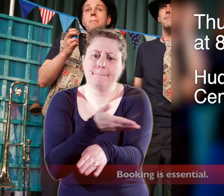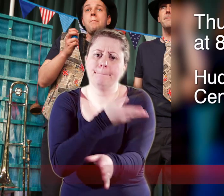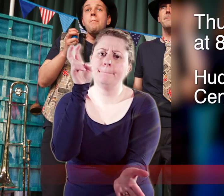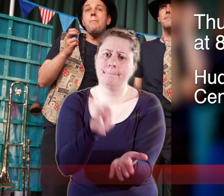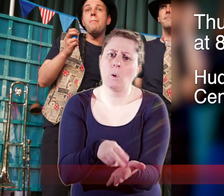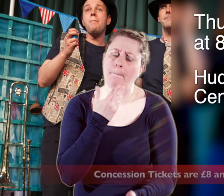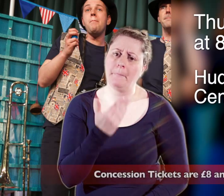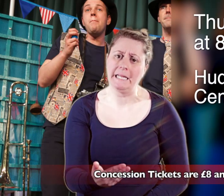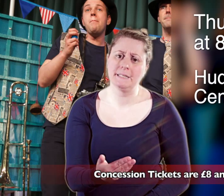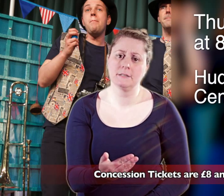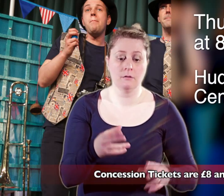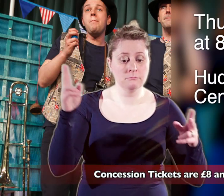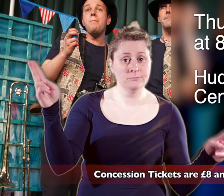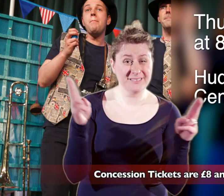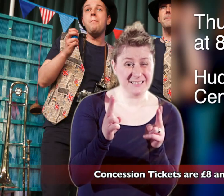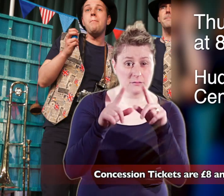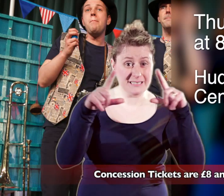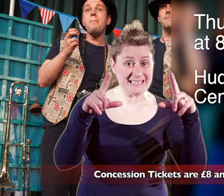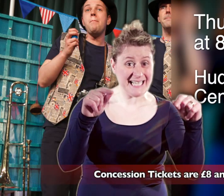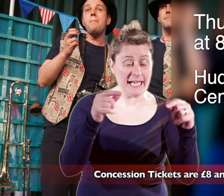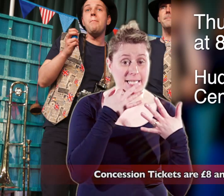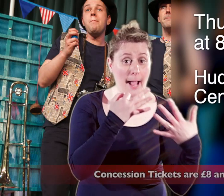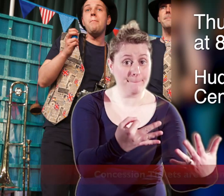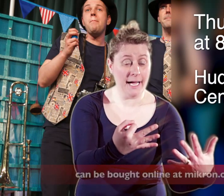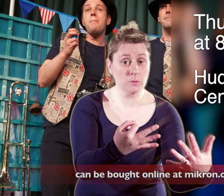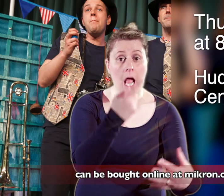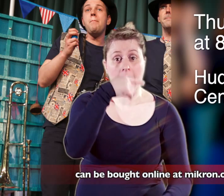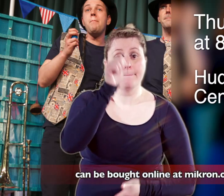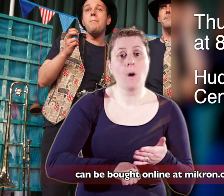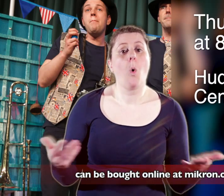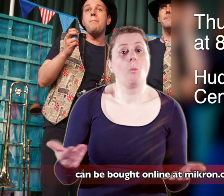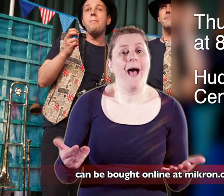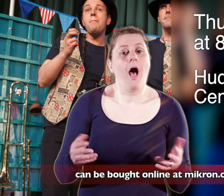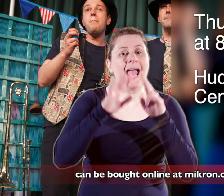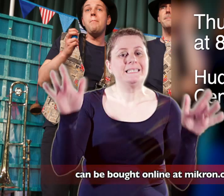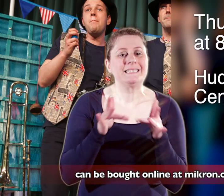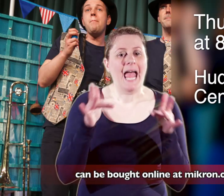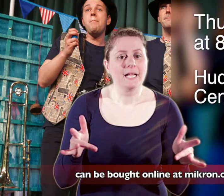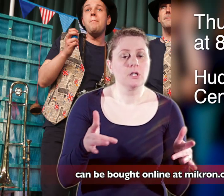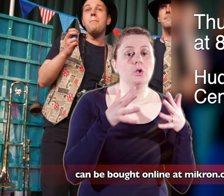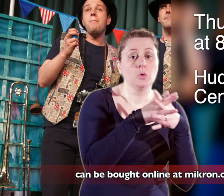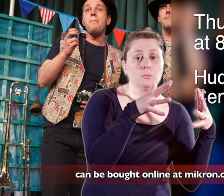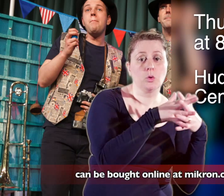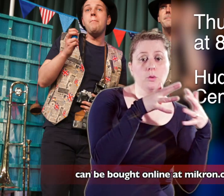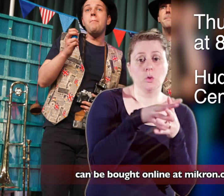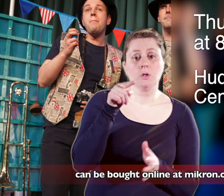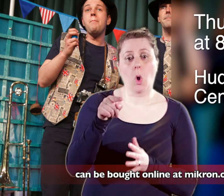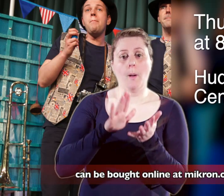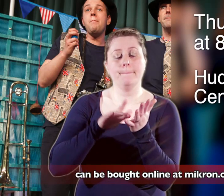essential. Concession tickets are £8 and can be bought online at www